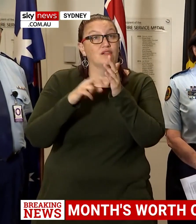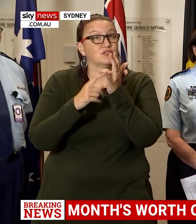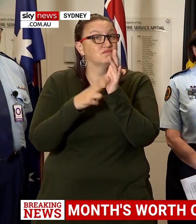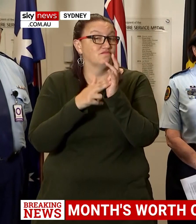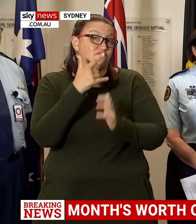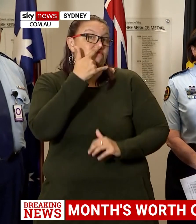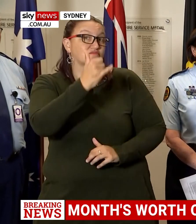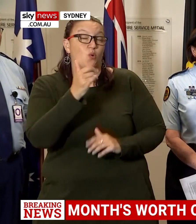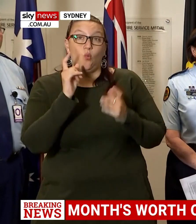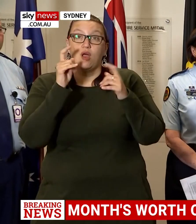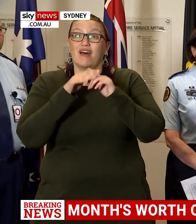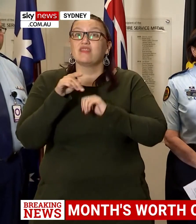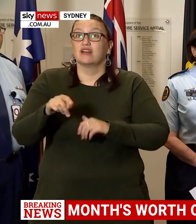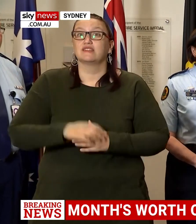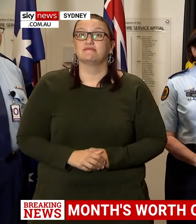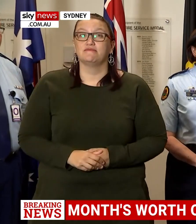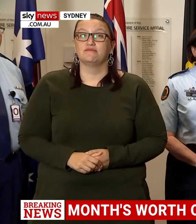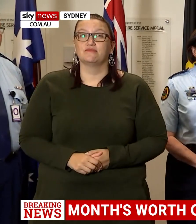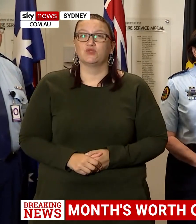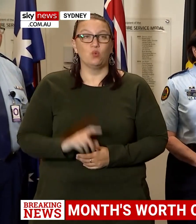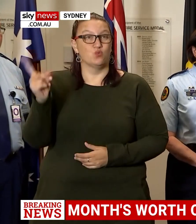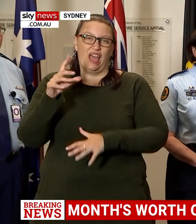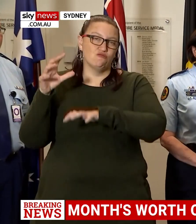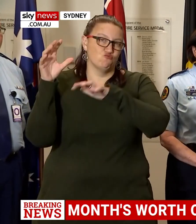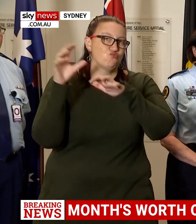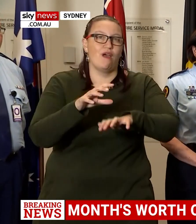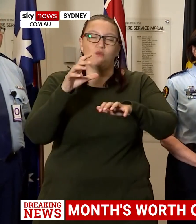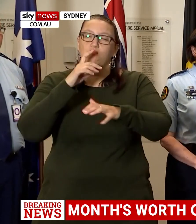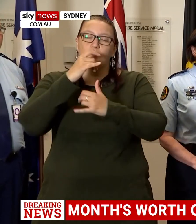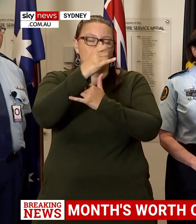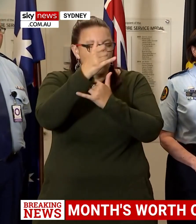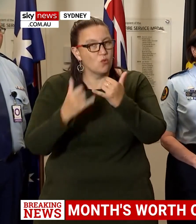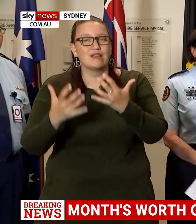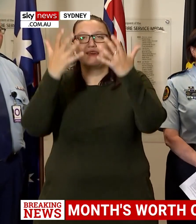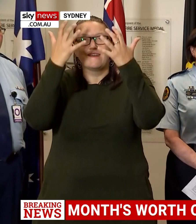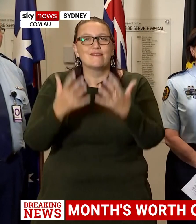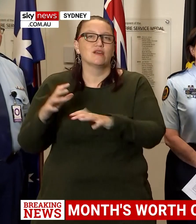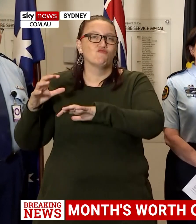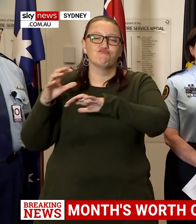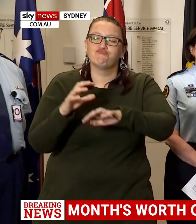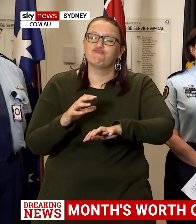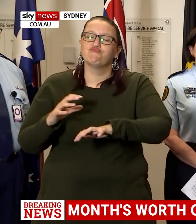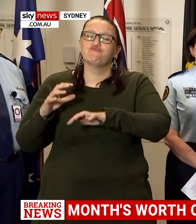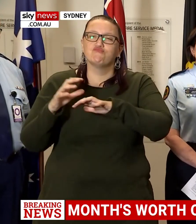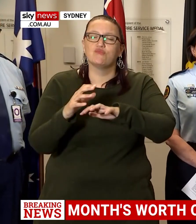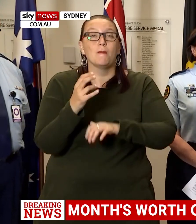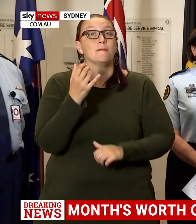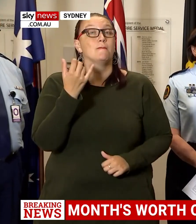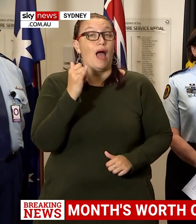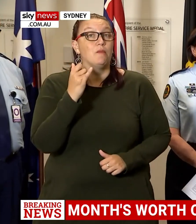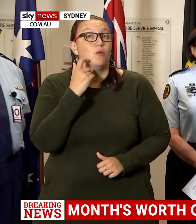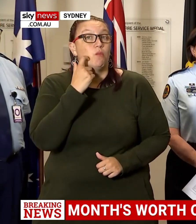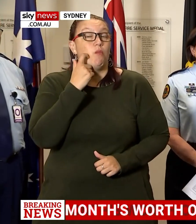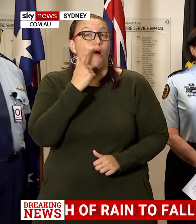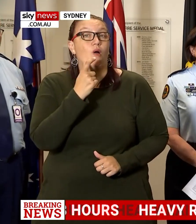weather conditions may ease up tomorrow, so today we are going to experience heavier rainfall, whilst weather conditions may ease up